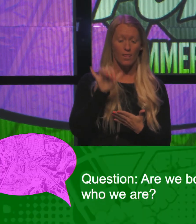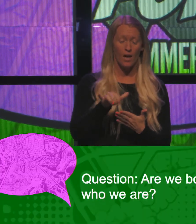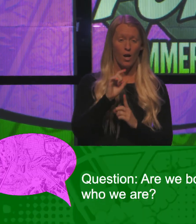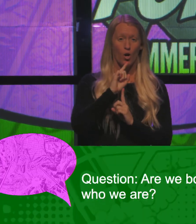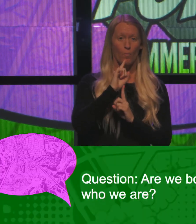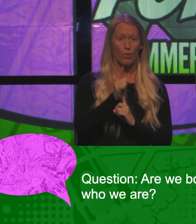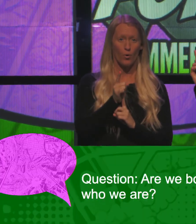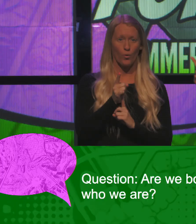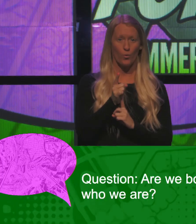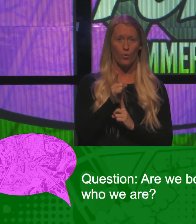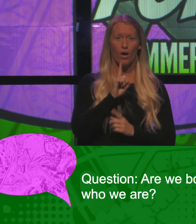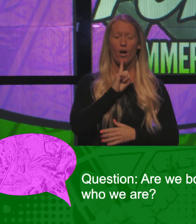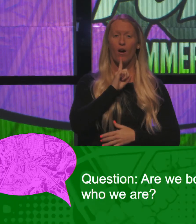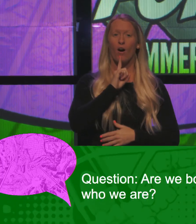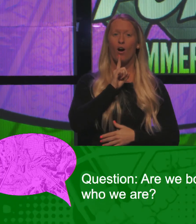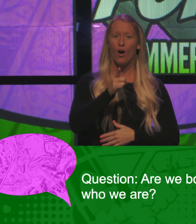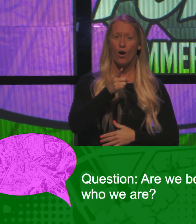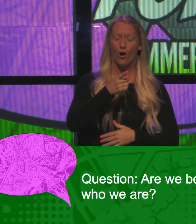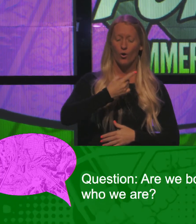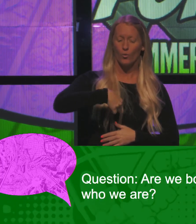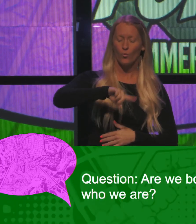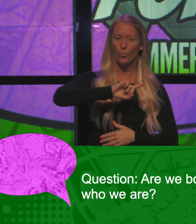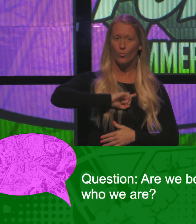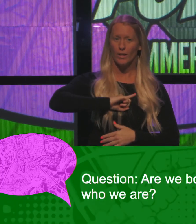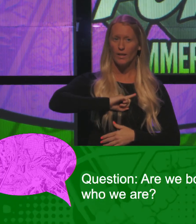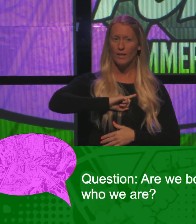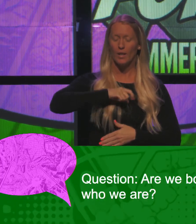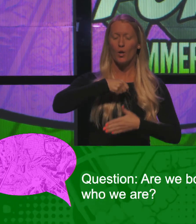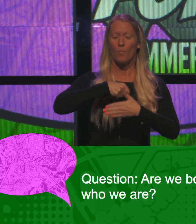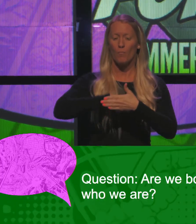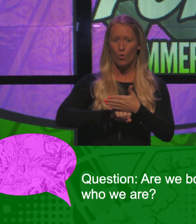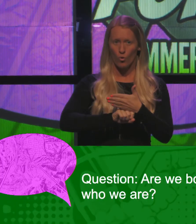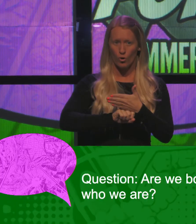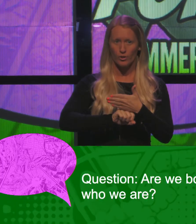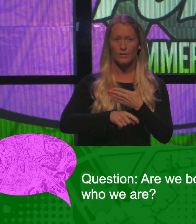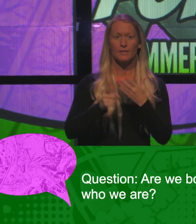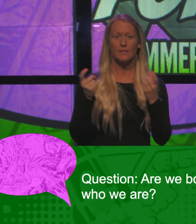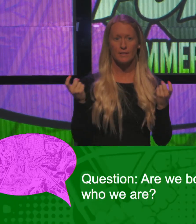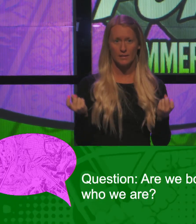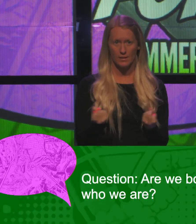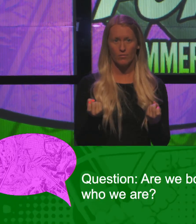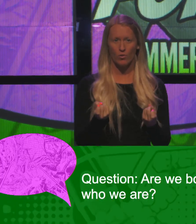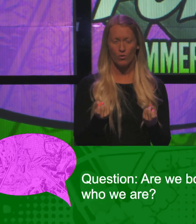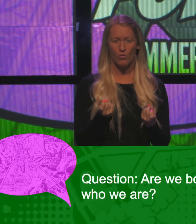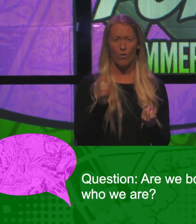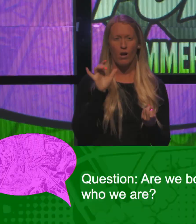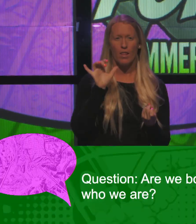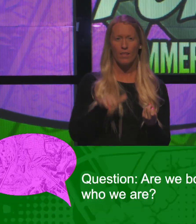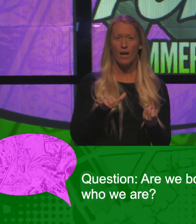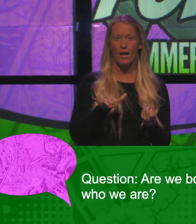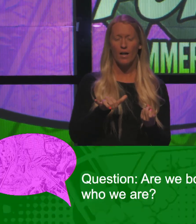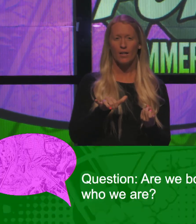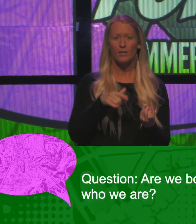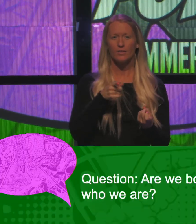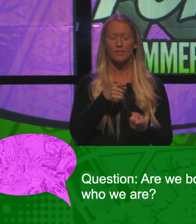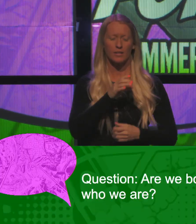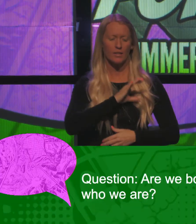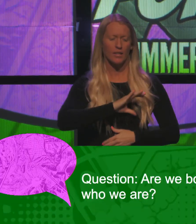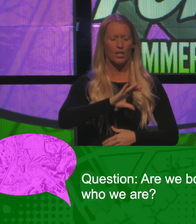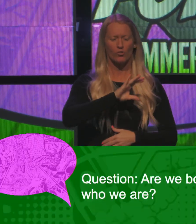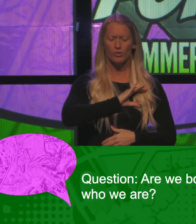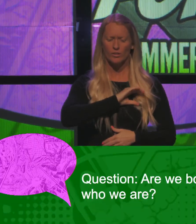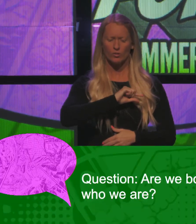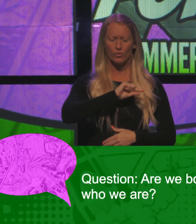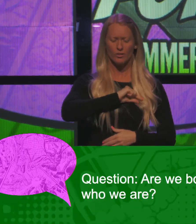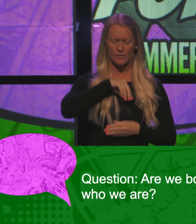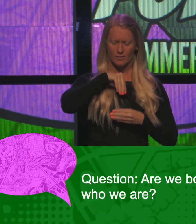Are we born, there's your first fill-in, sinful? Is that the nature of